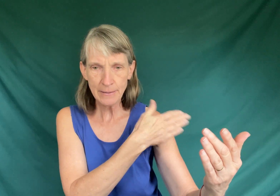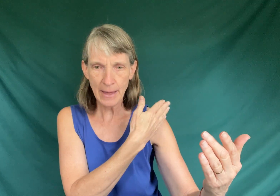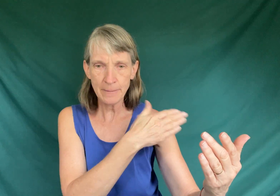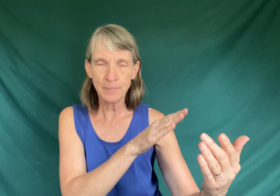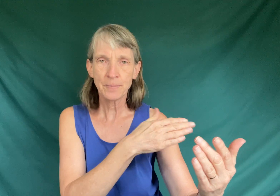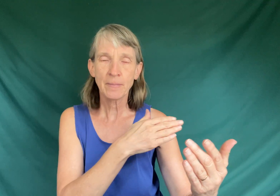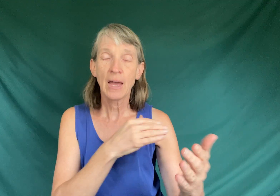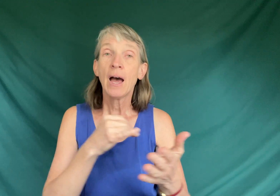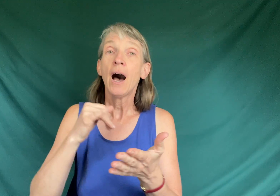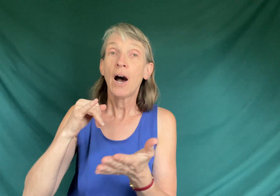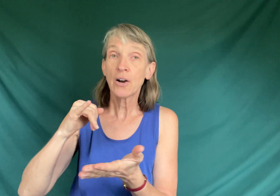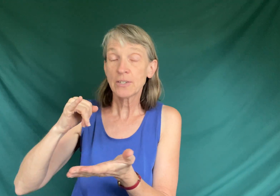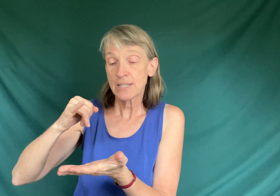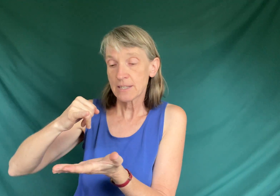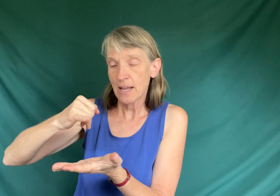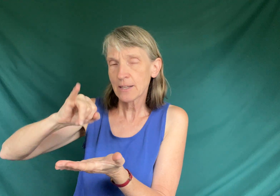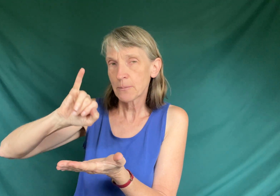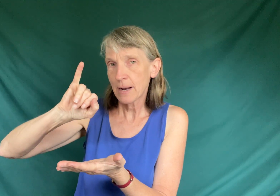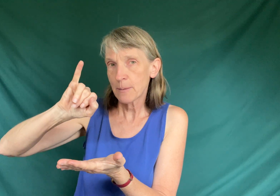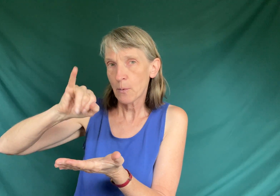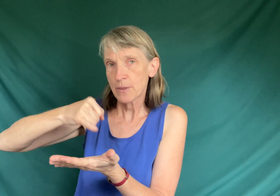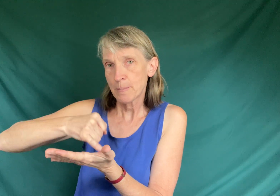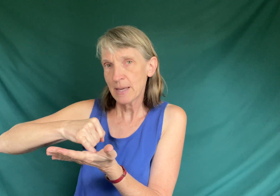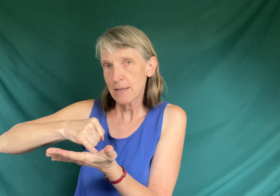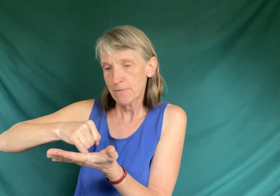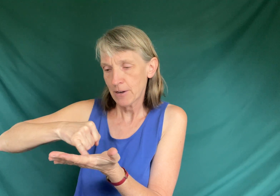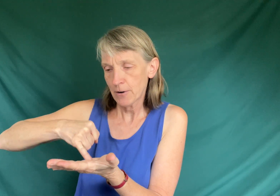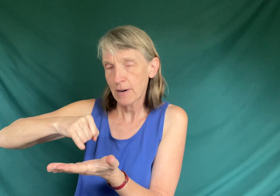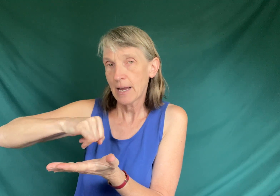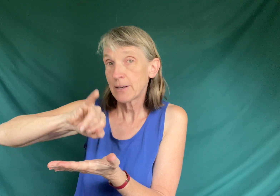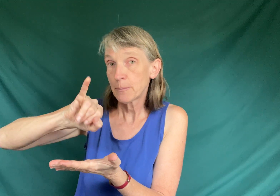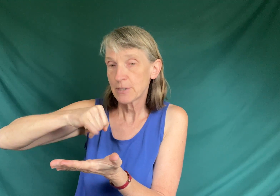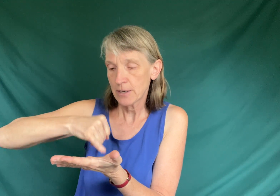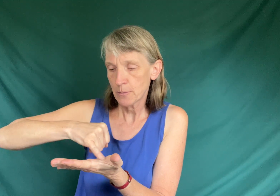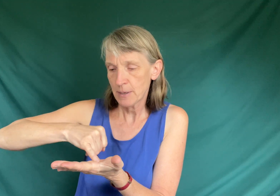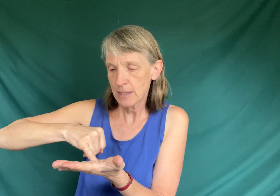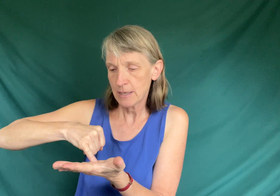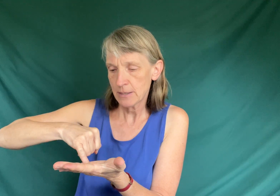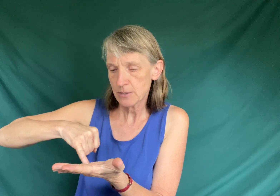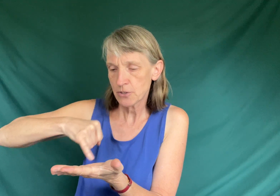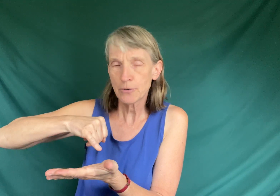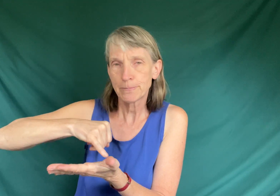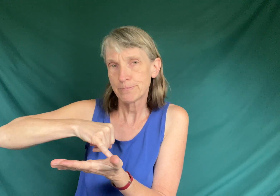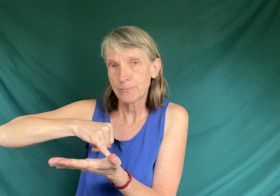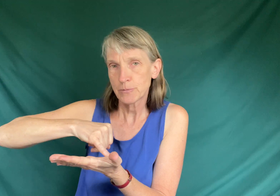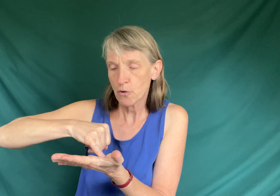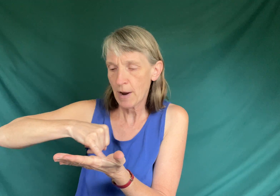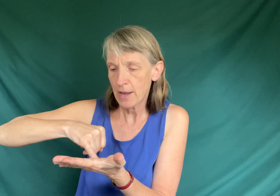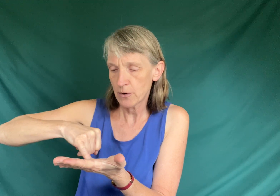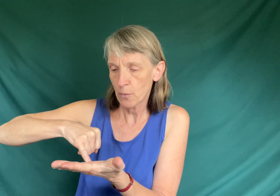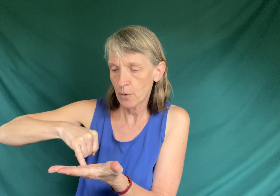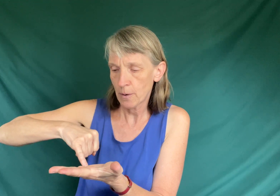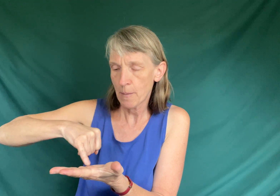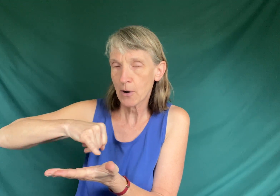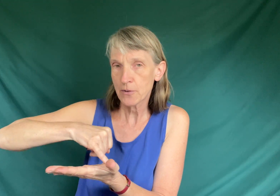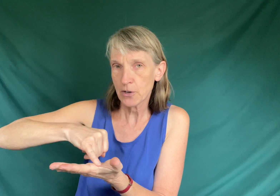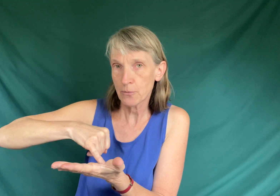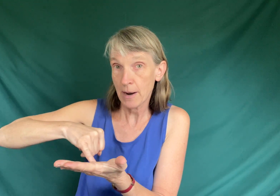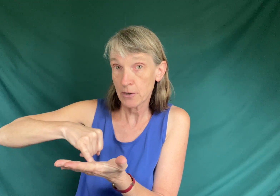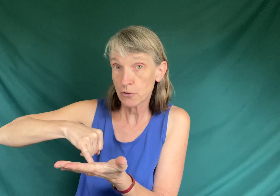that. Art is a lot like writing, but with a pinky finger, and you pretend your pinky is your crayon or marker that you're